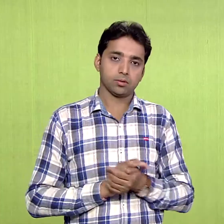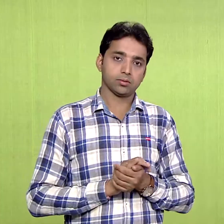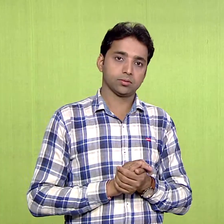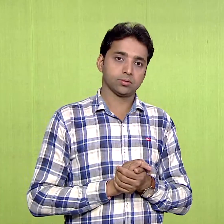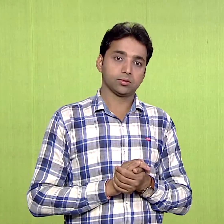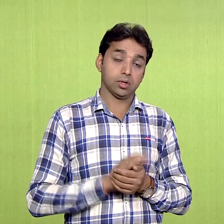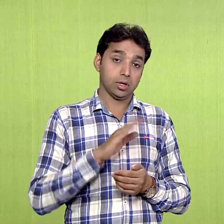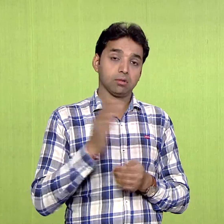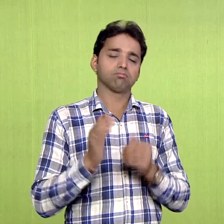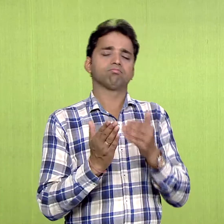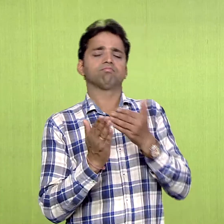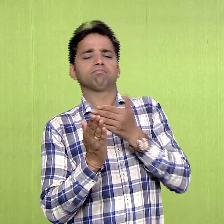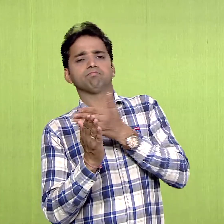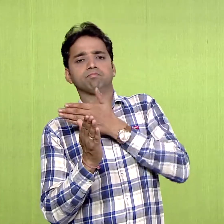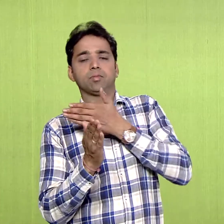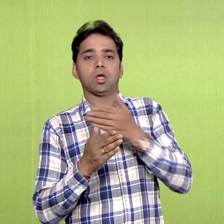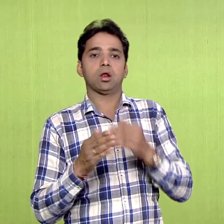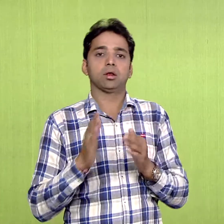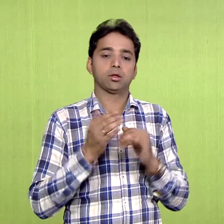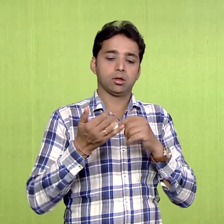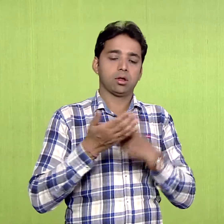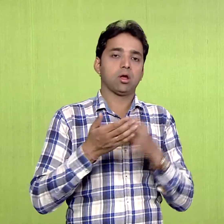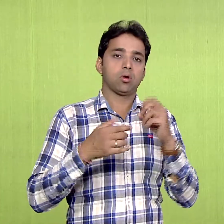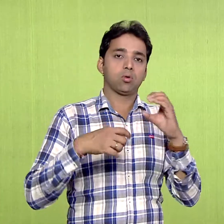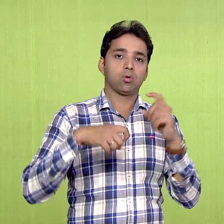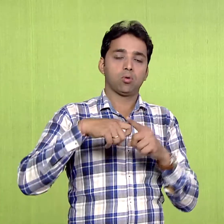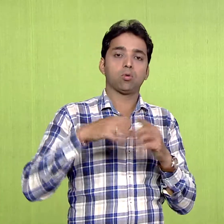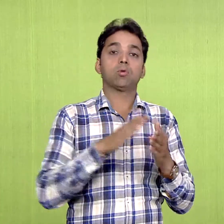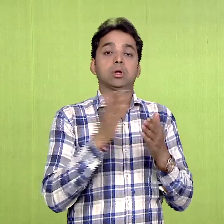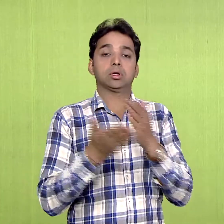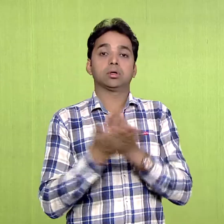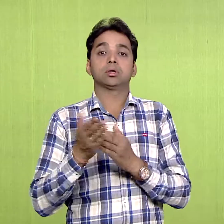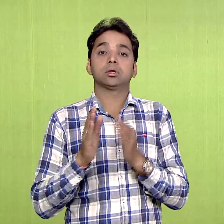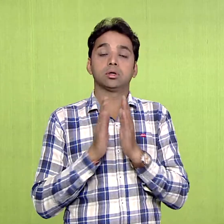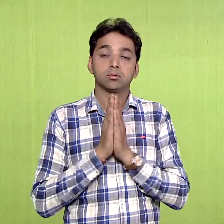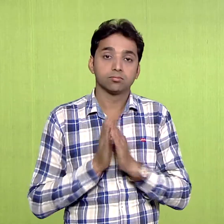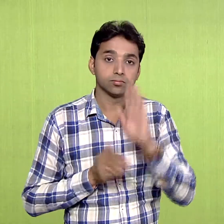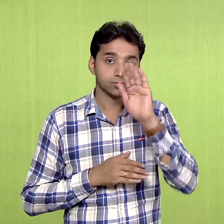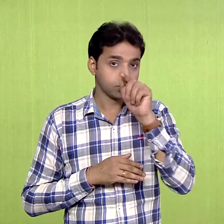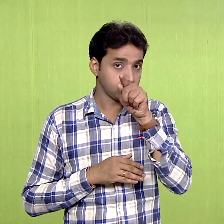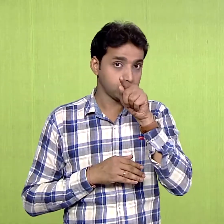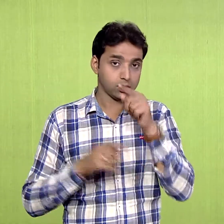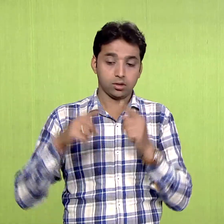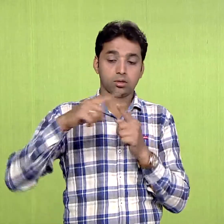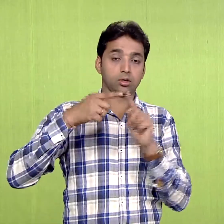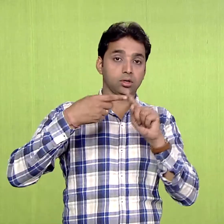The earliest rock cut temples were excavated in Western Deccan